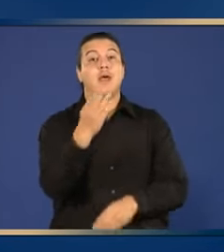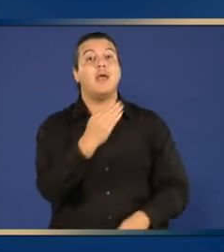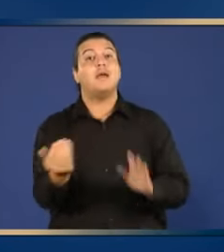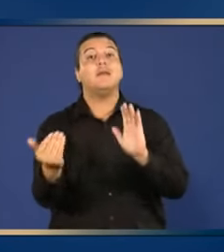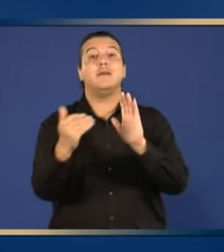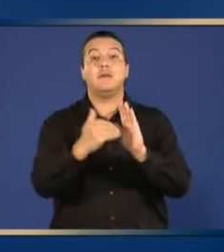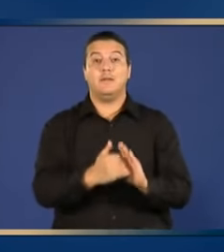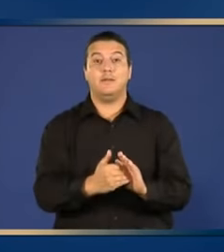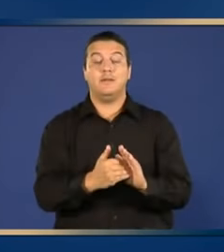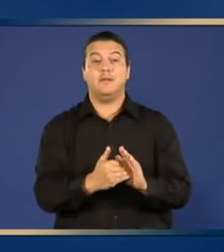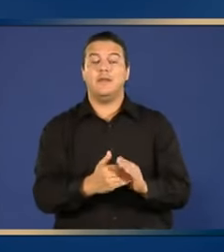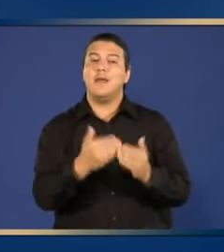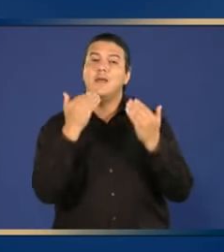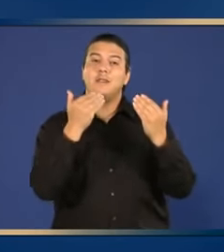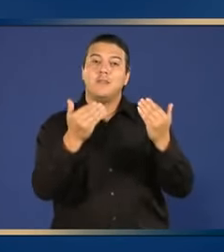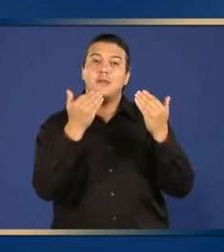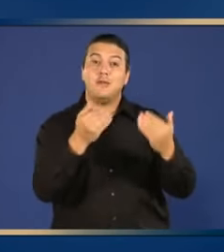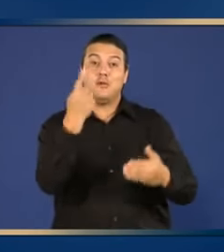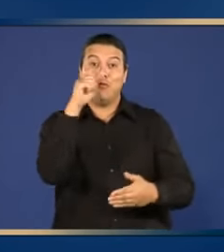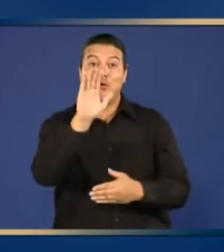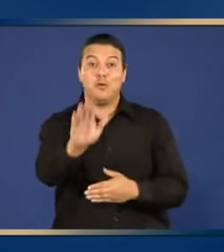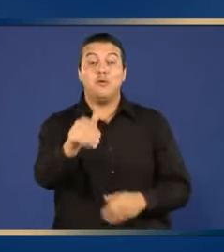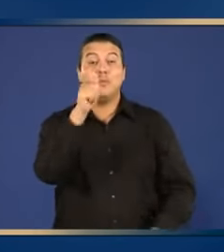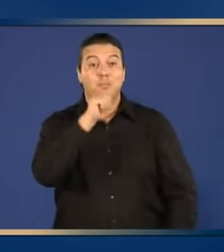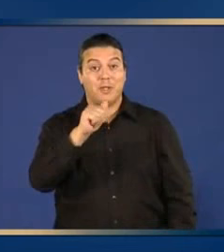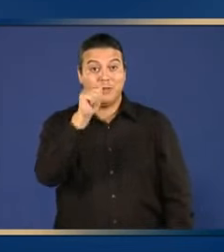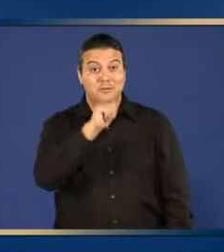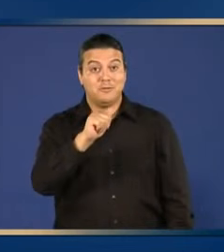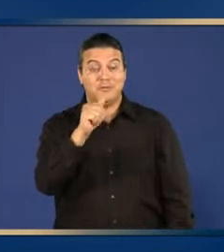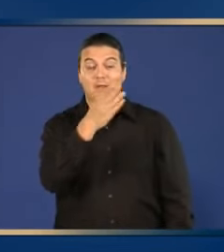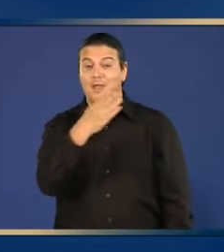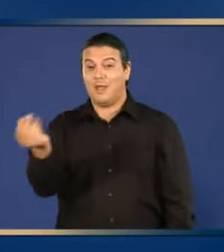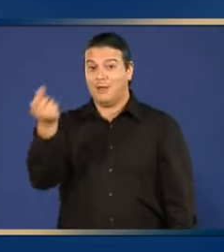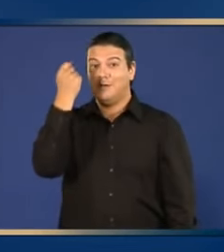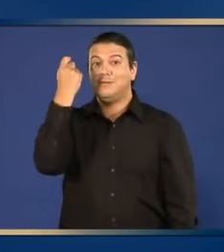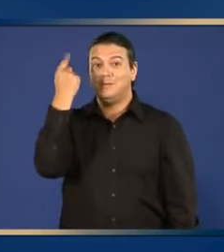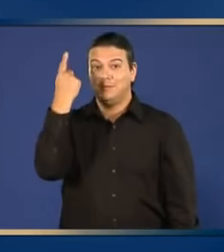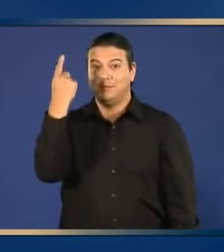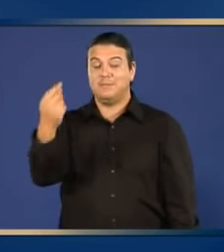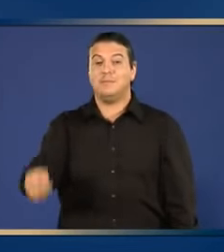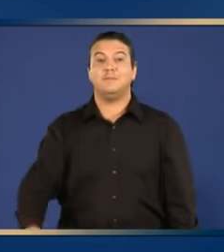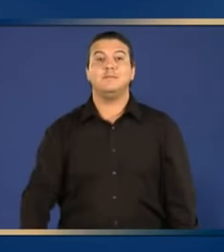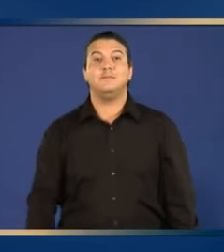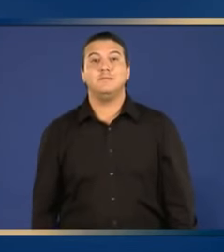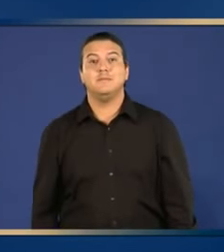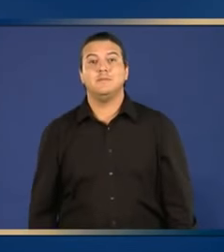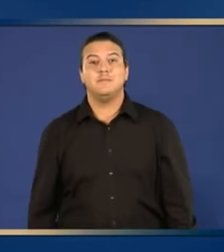And once again, thank you for your patience and understanding.